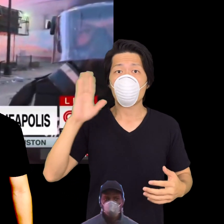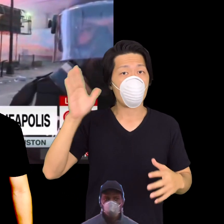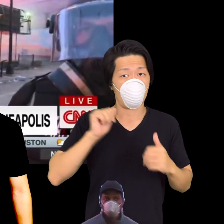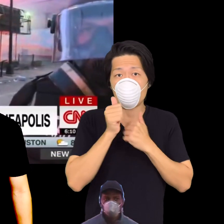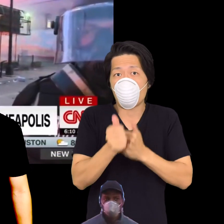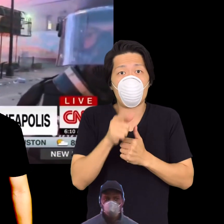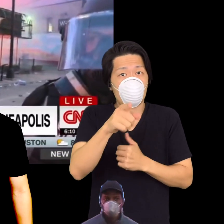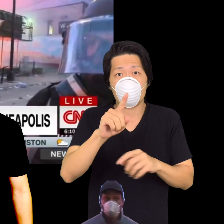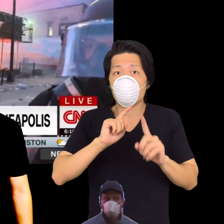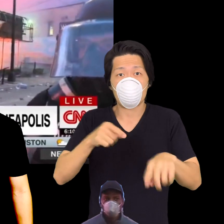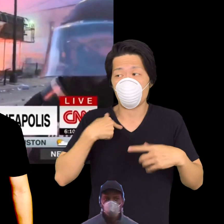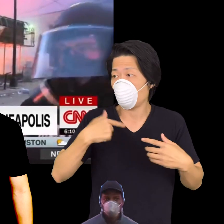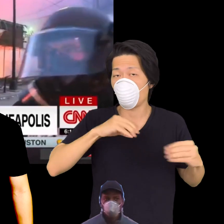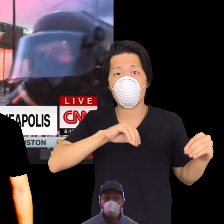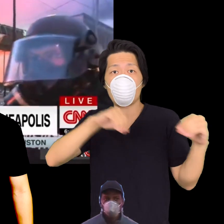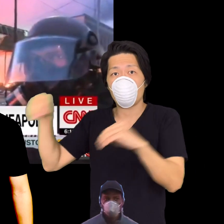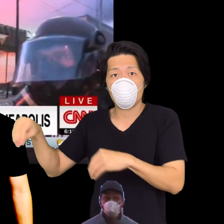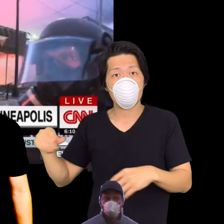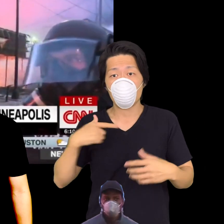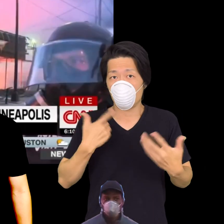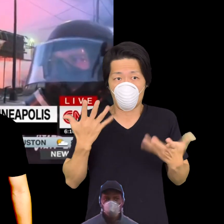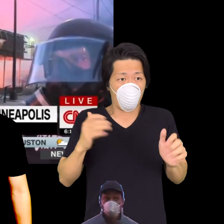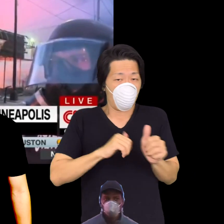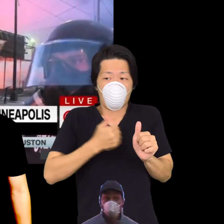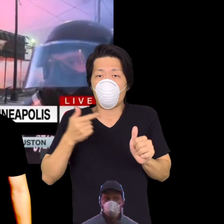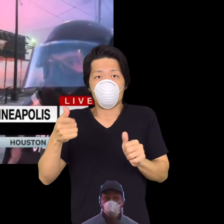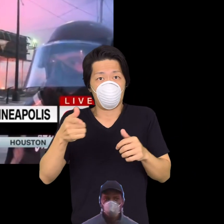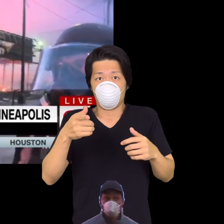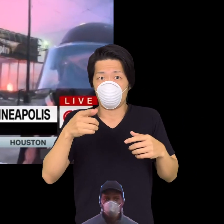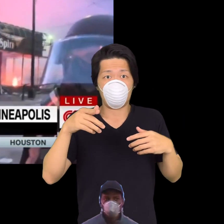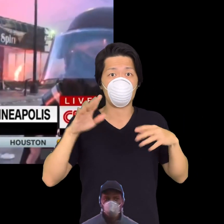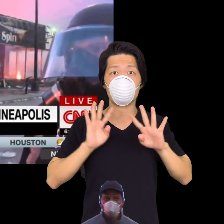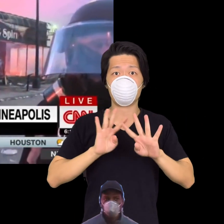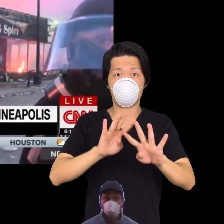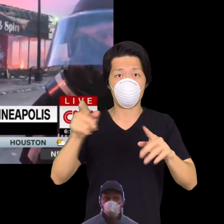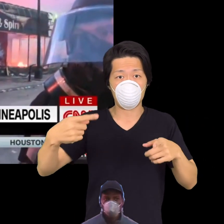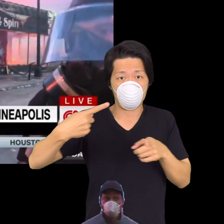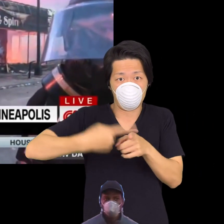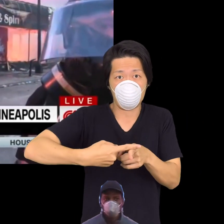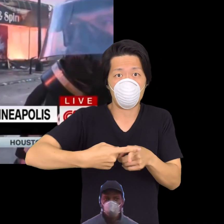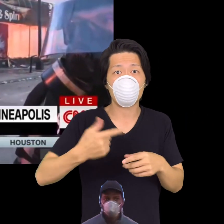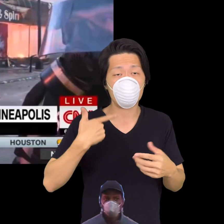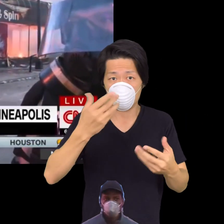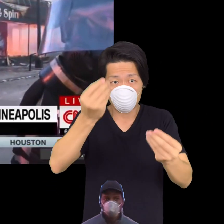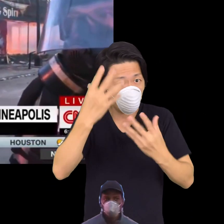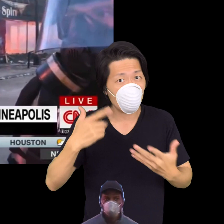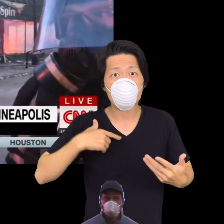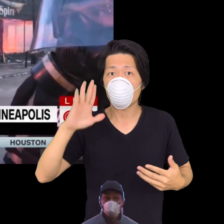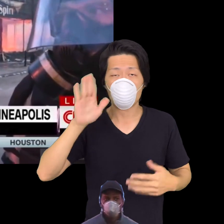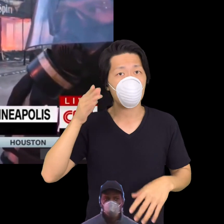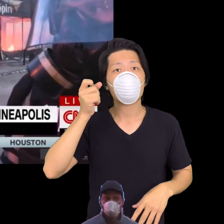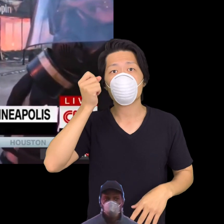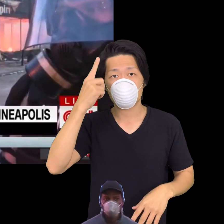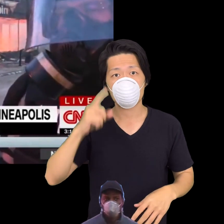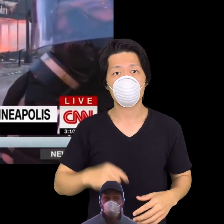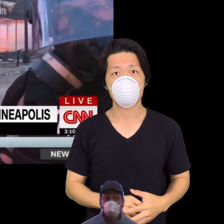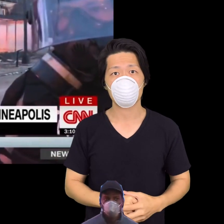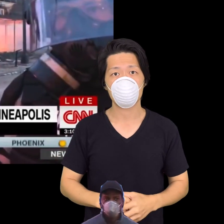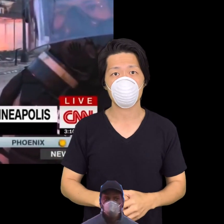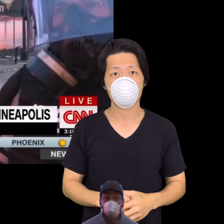Wherever you'd want us, we will go. We are just getting out of your way when you were advancing through the intersection. So just let us know, and we got